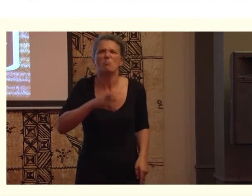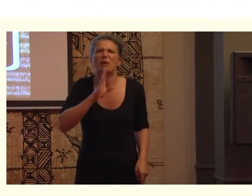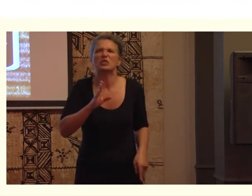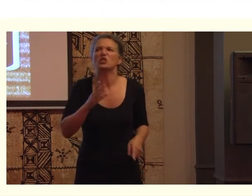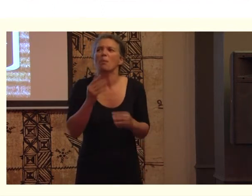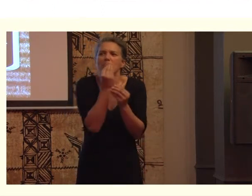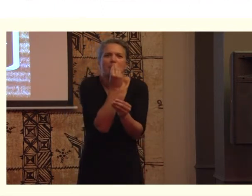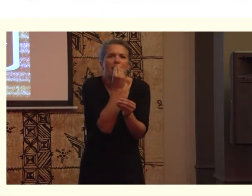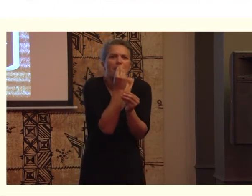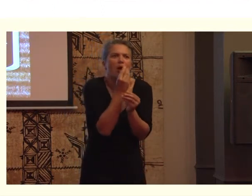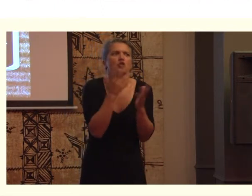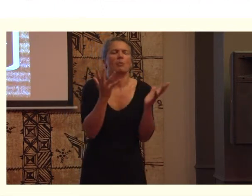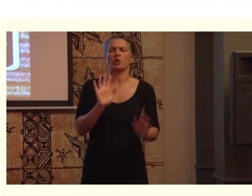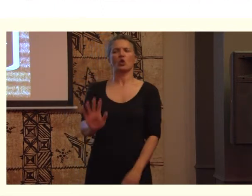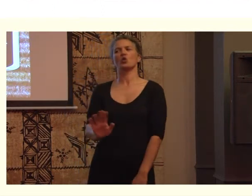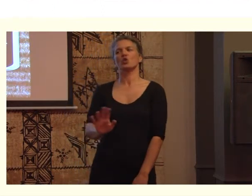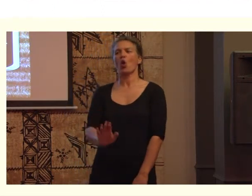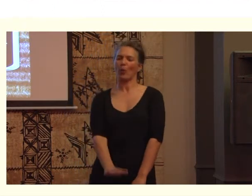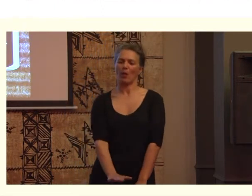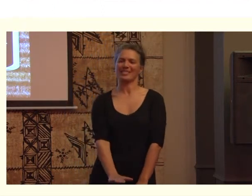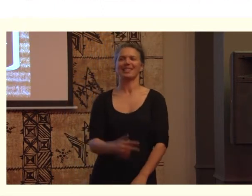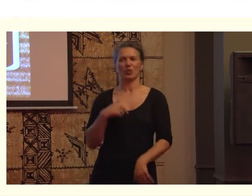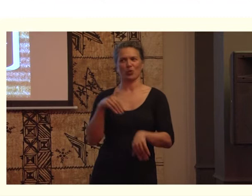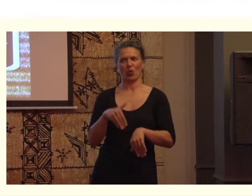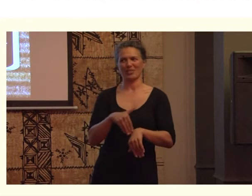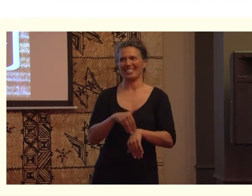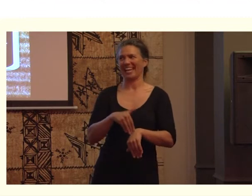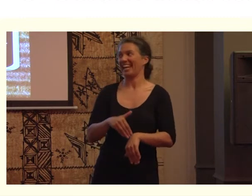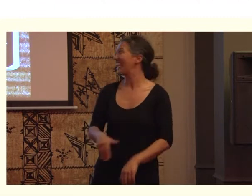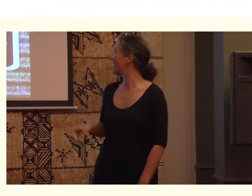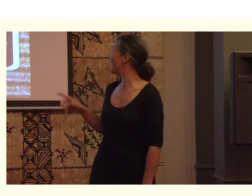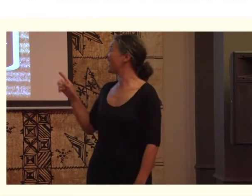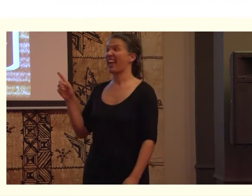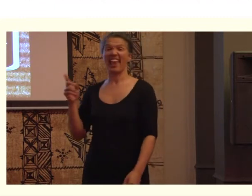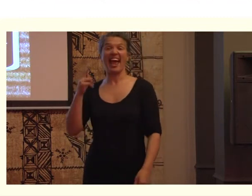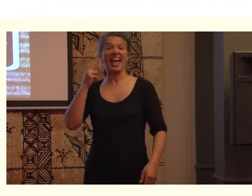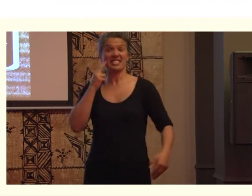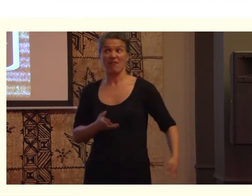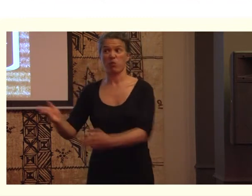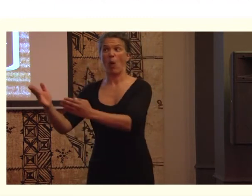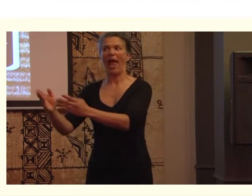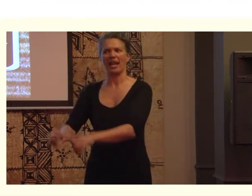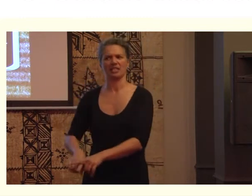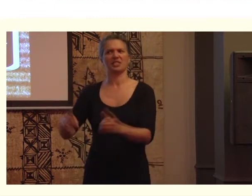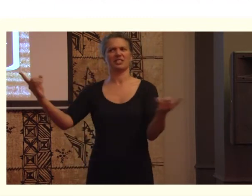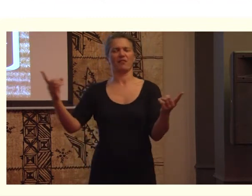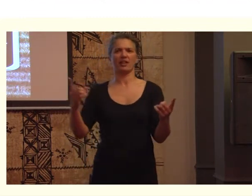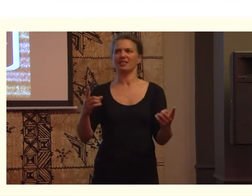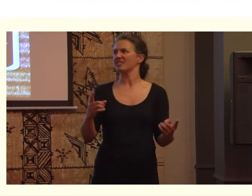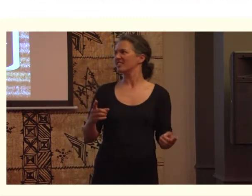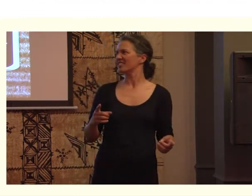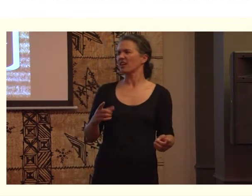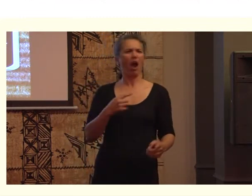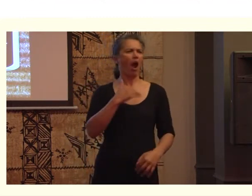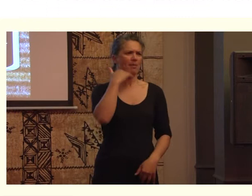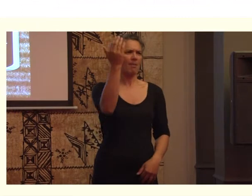So, not that I speak to my mum like that anymore, anyway. So this is talking about the deaf way. It's quite embarrassing, like I'm going to talk about later. Oh, not